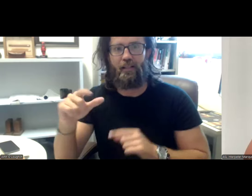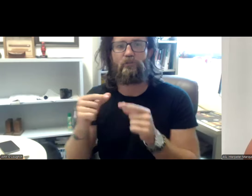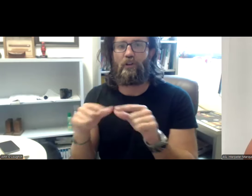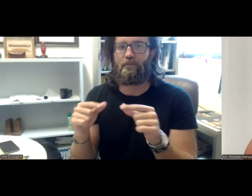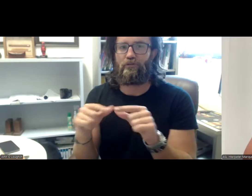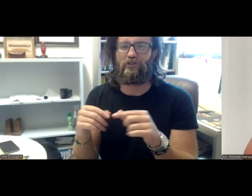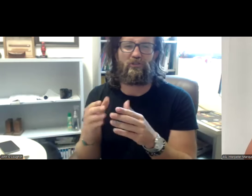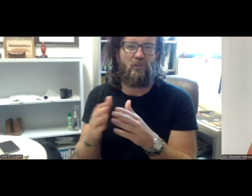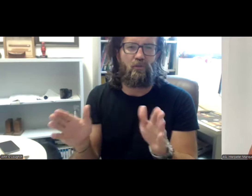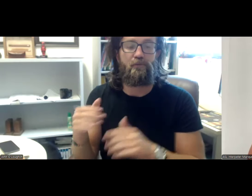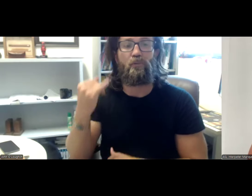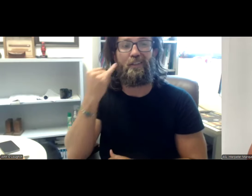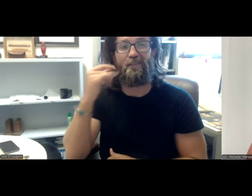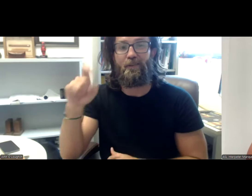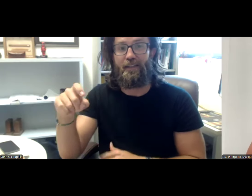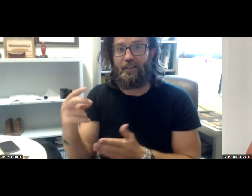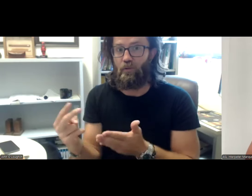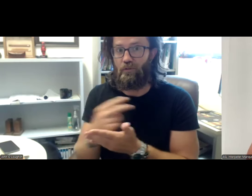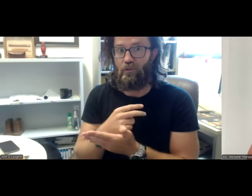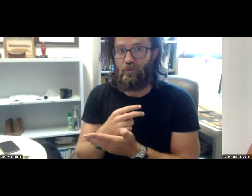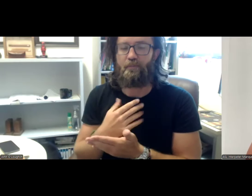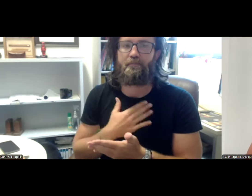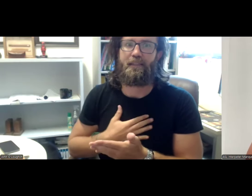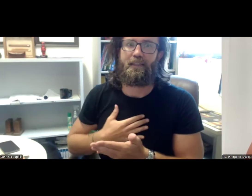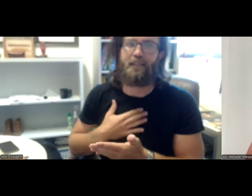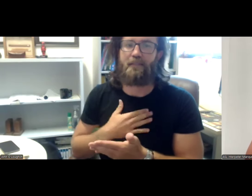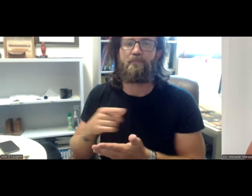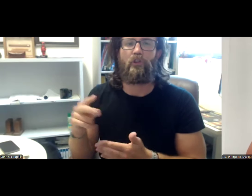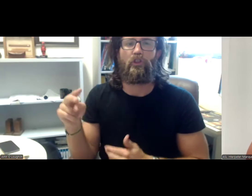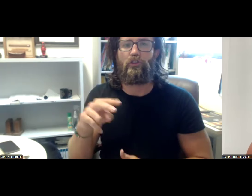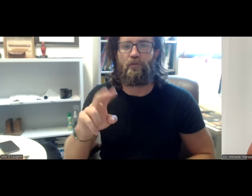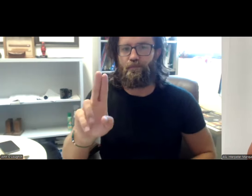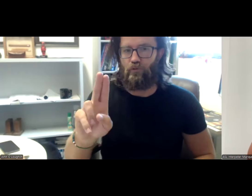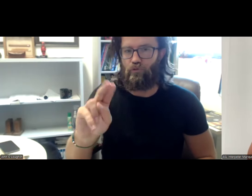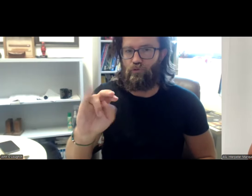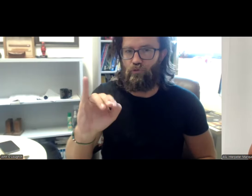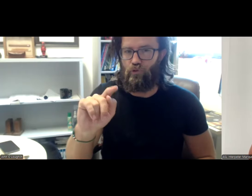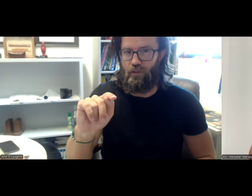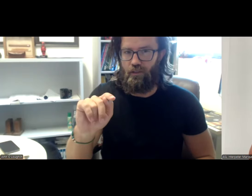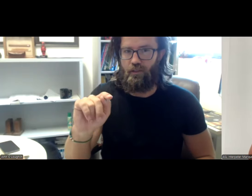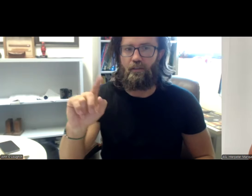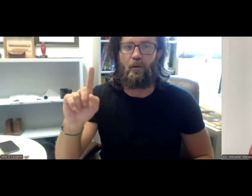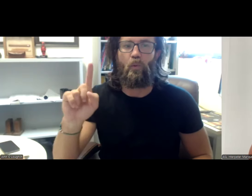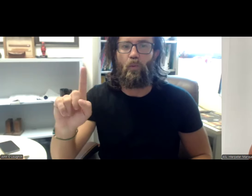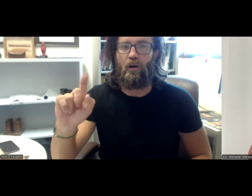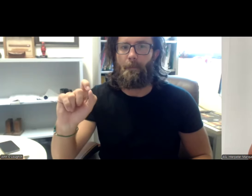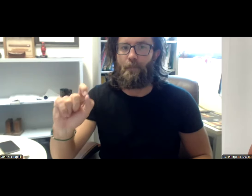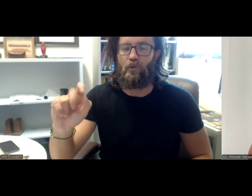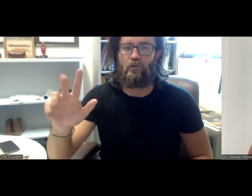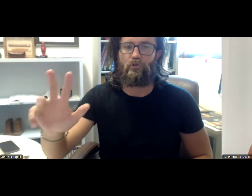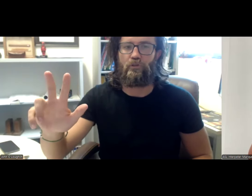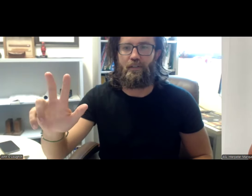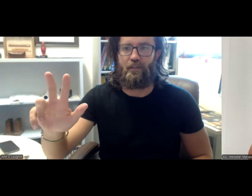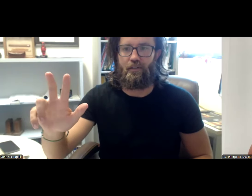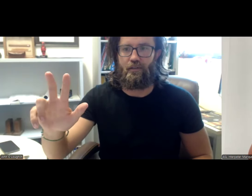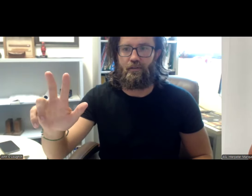there wasn't as much grammar in ASL 1. It was more general use. Well, if you need a review on your grammar, please look